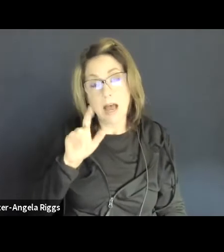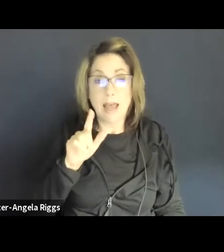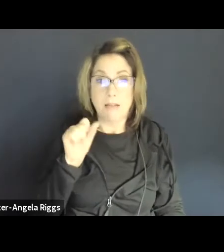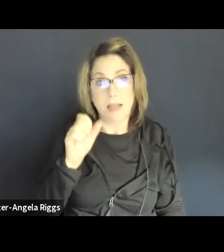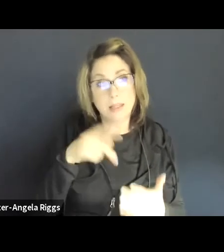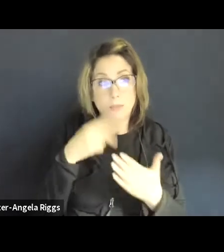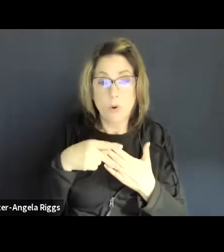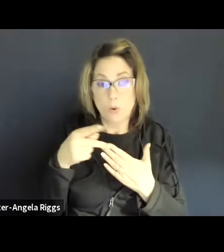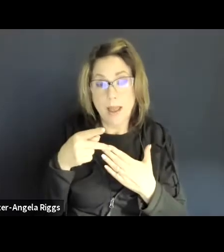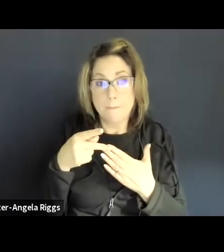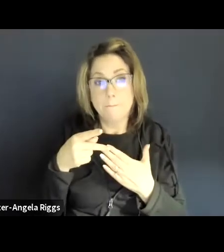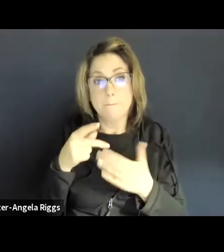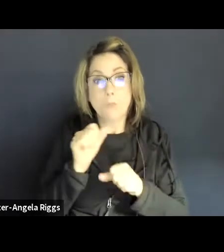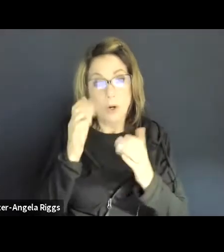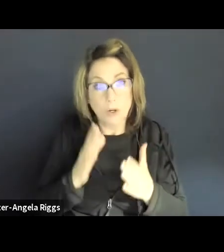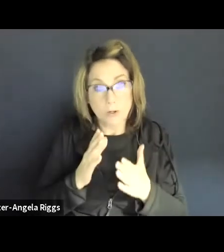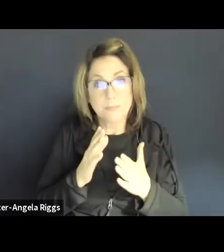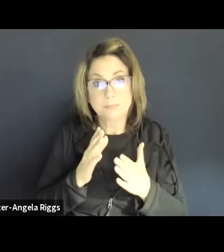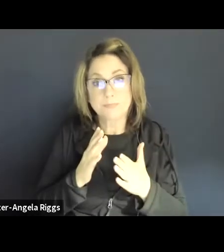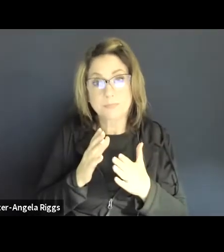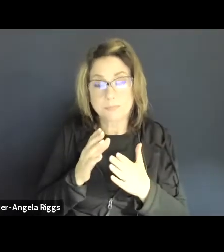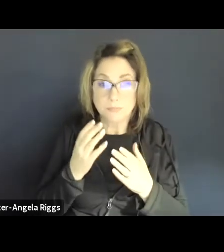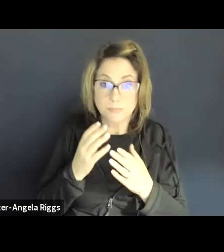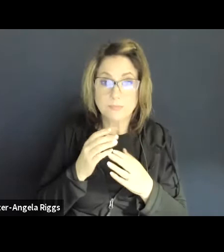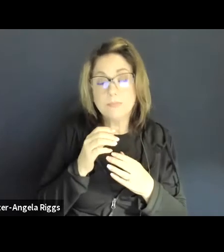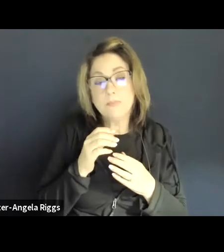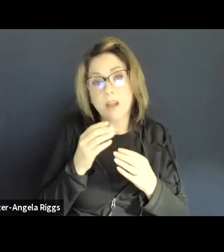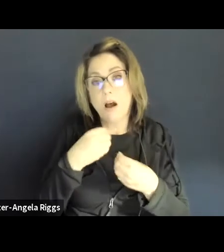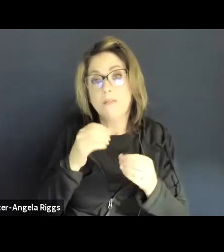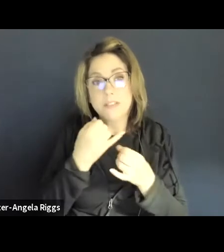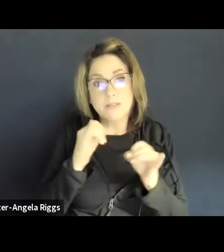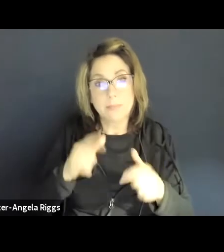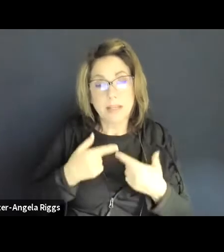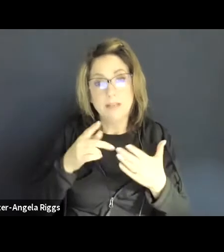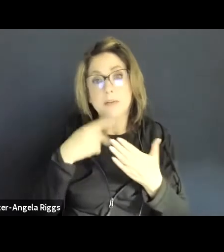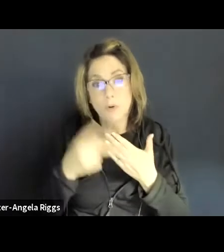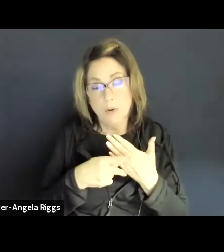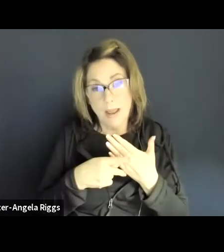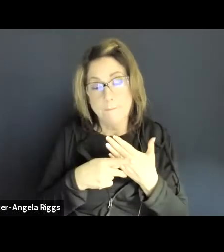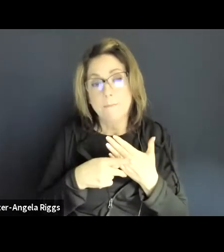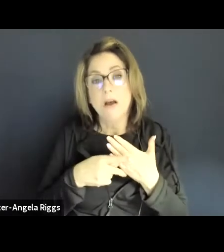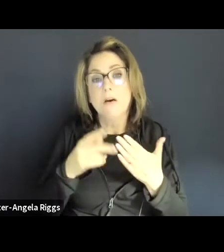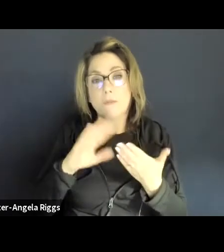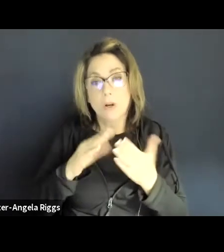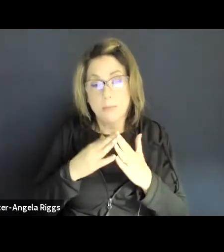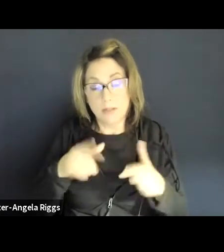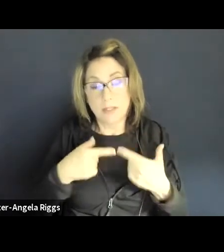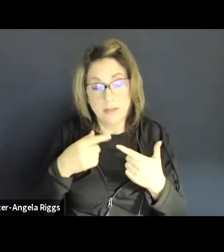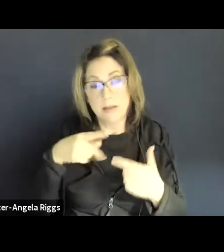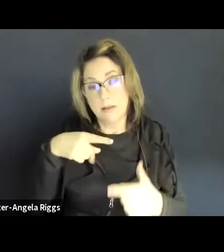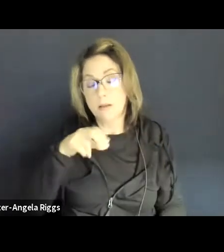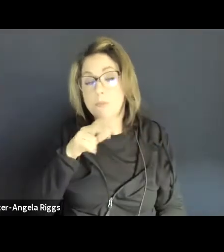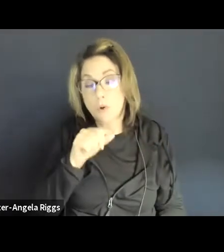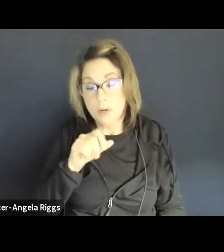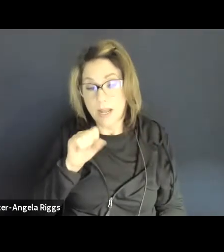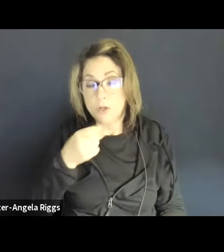officer in the Office of Independent Living Programs with the Administration for Community Living. My pronouns are she and